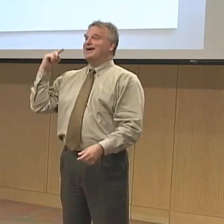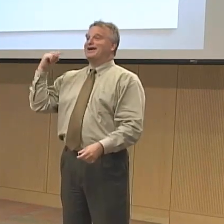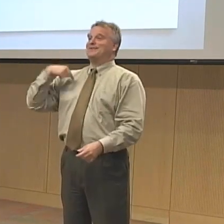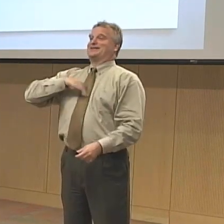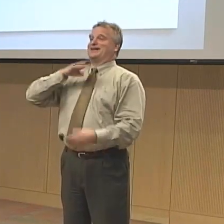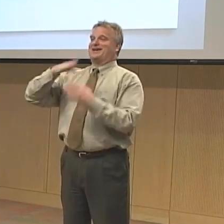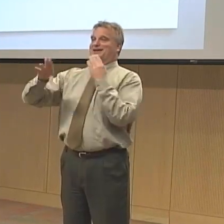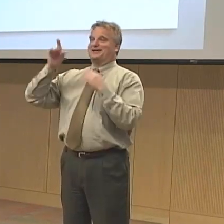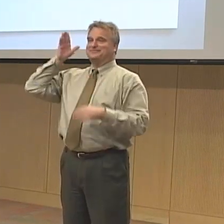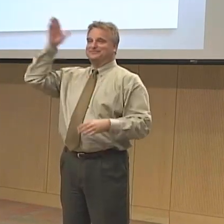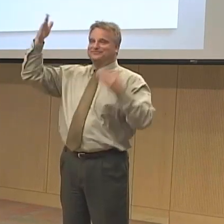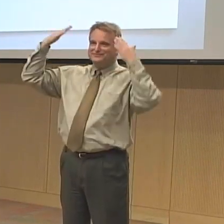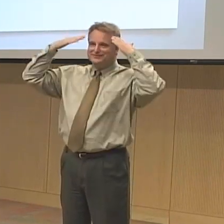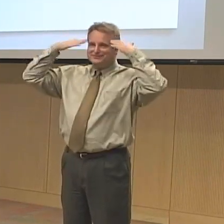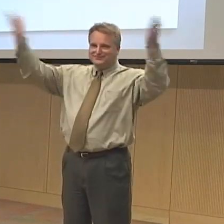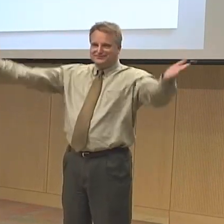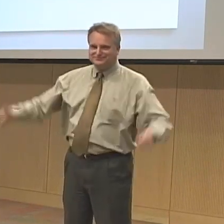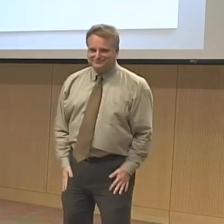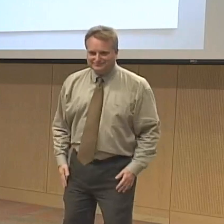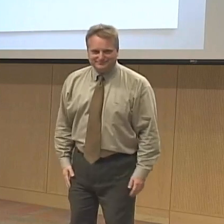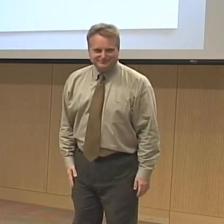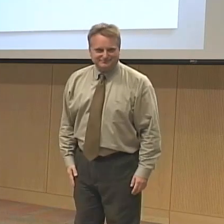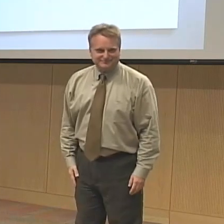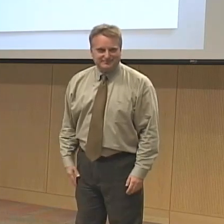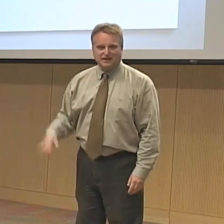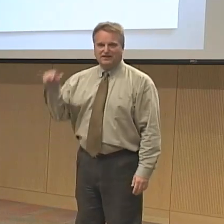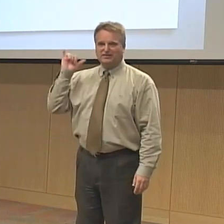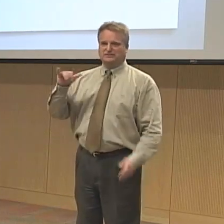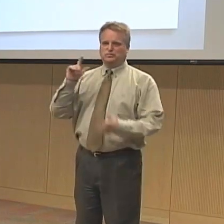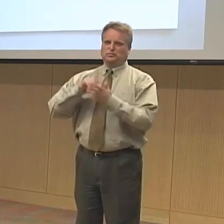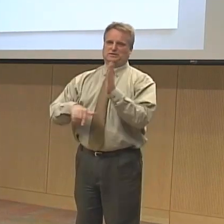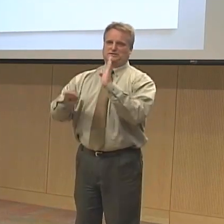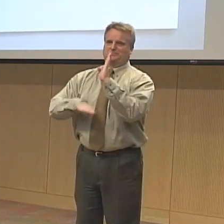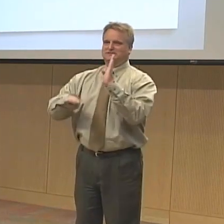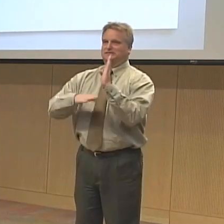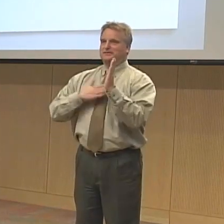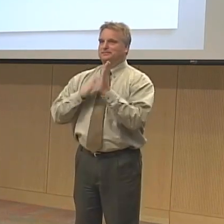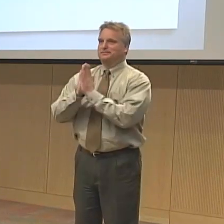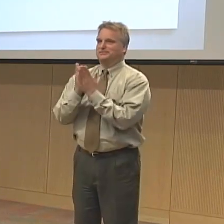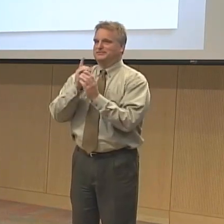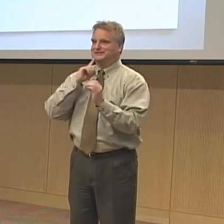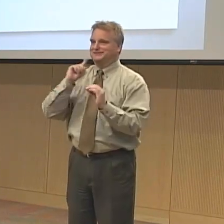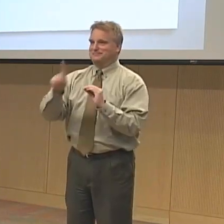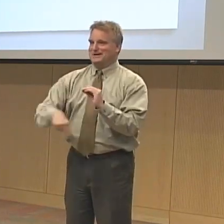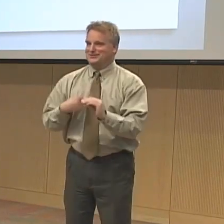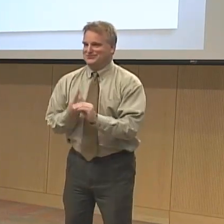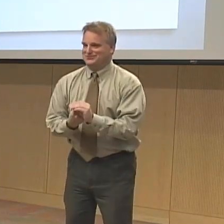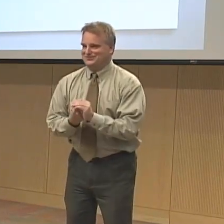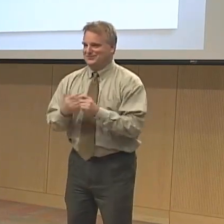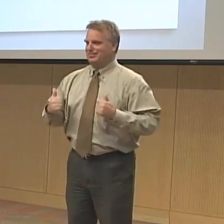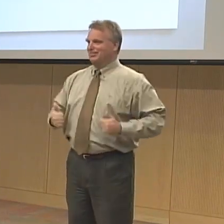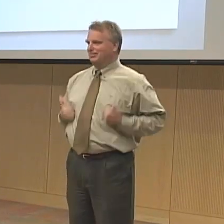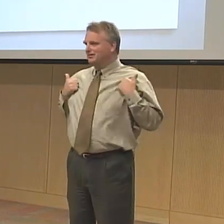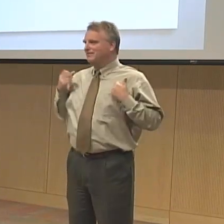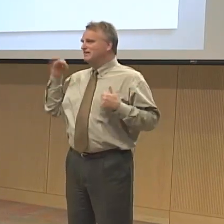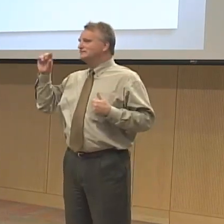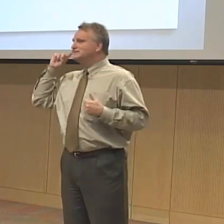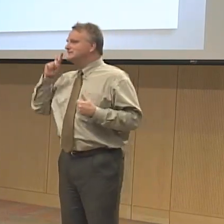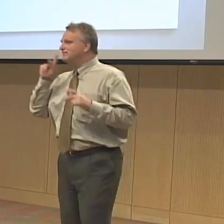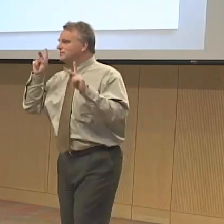three scenarios are happening right now, but nobody knows the future. So basically, that's what my book is about. The lives of deaf